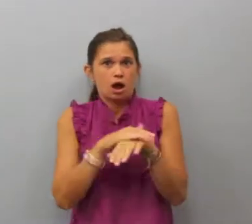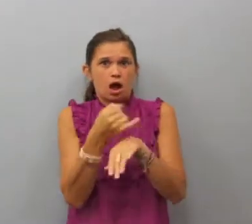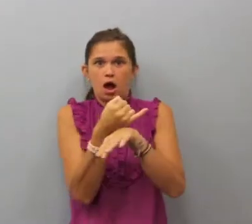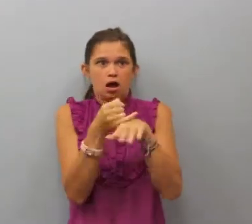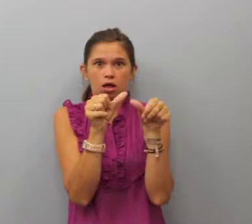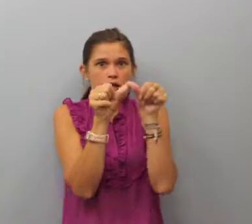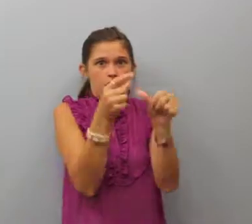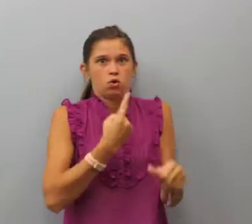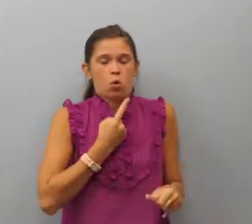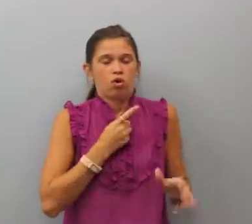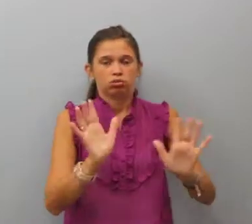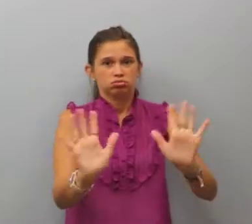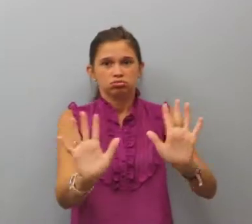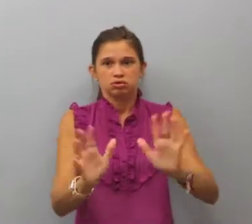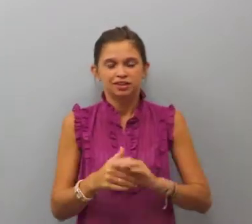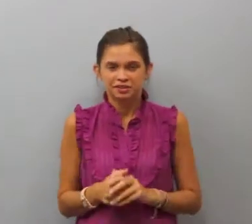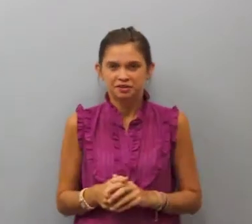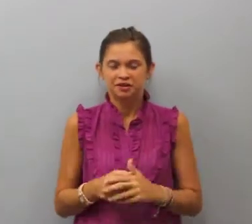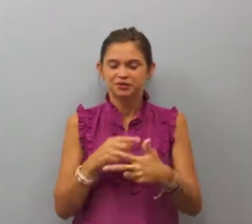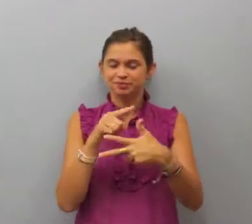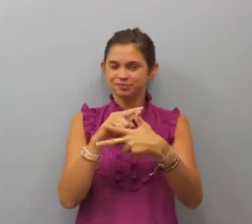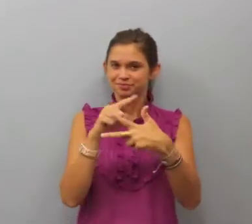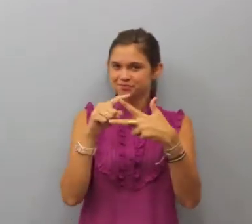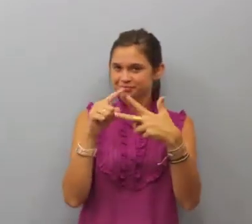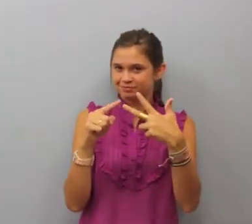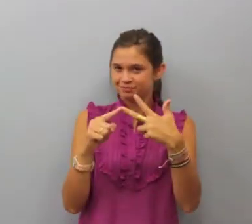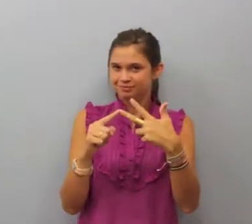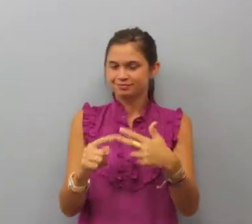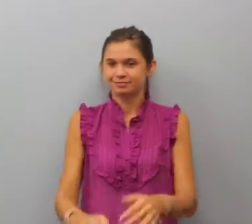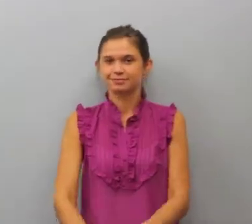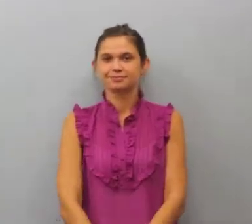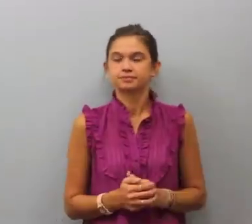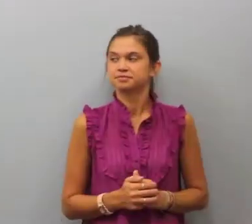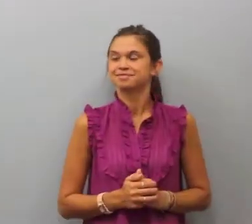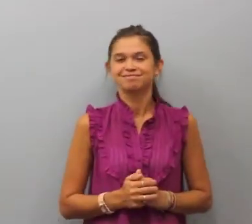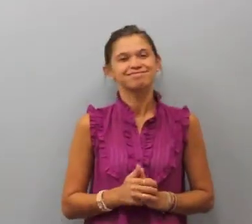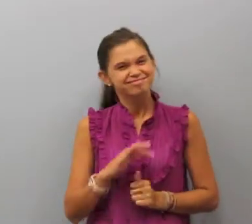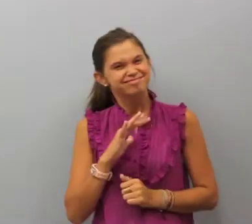case I needed to call for help, because I sure would not want to be stranded on the island.